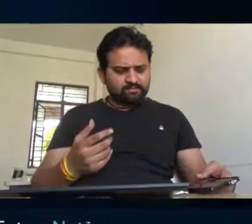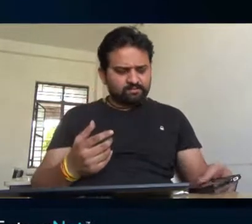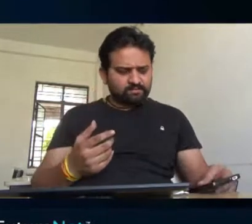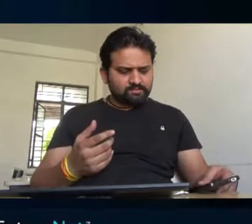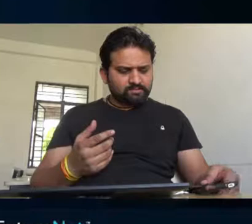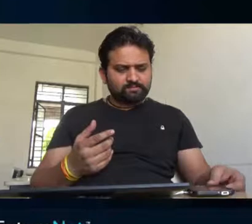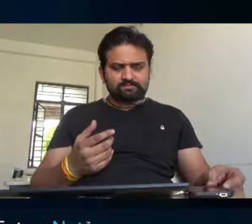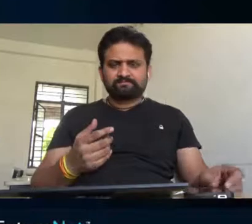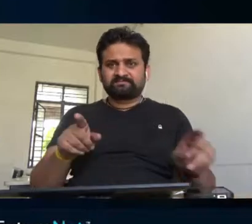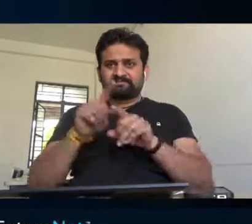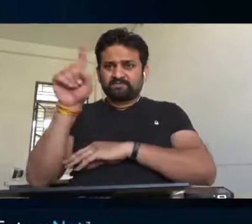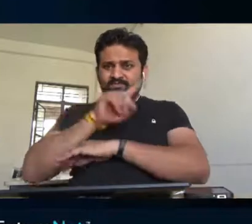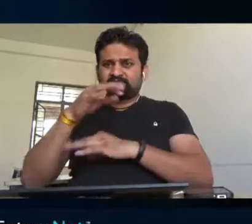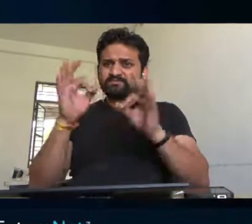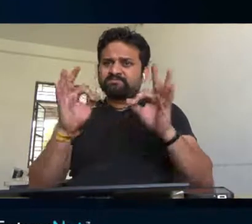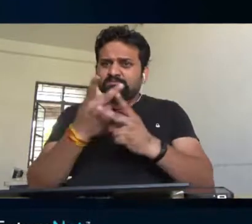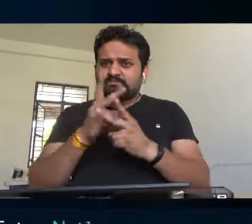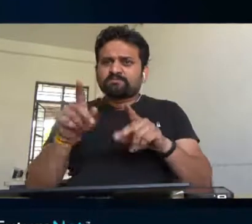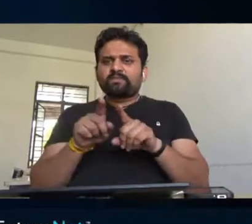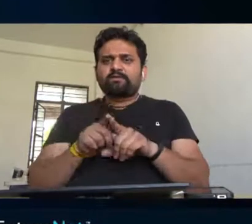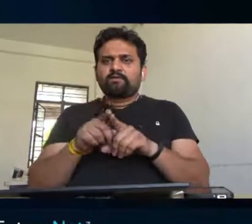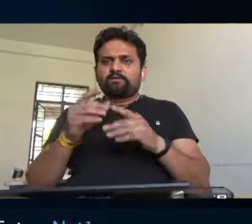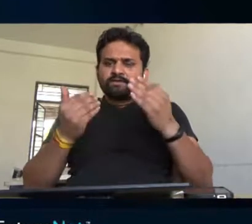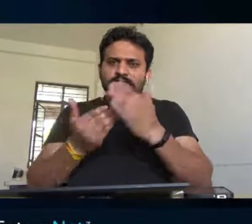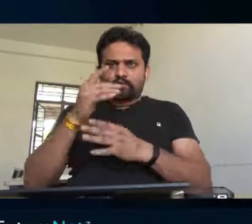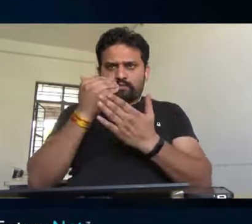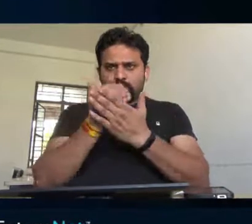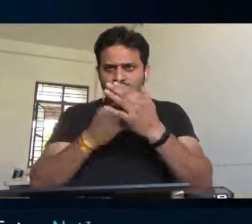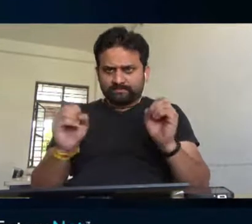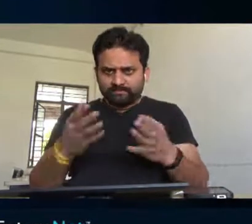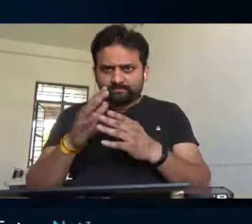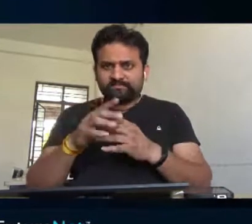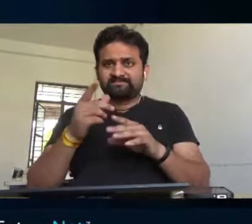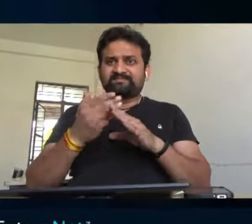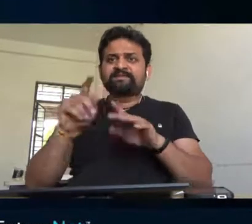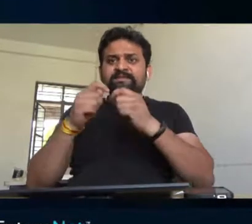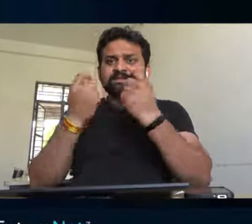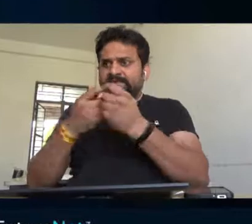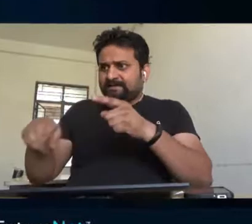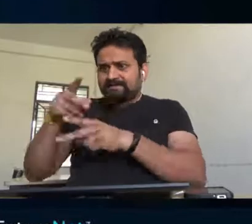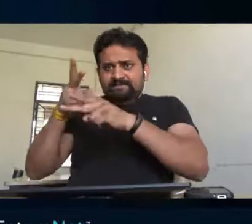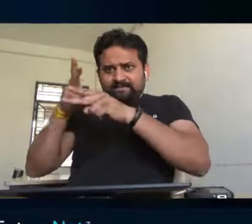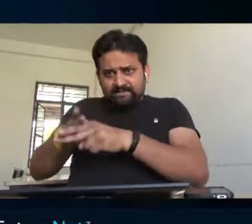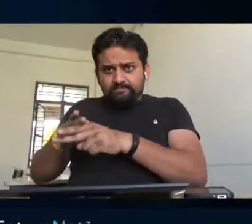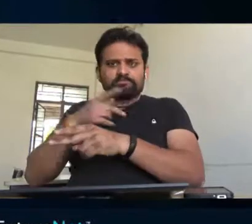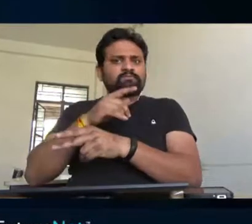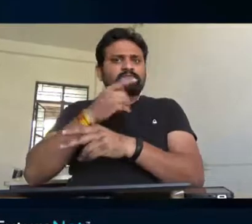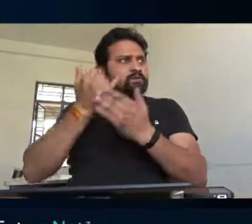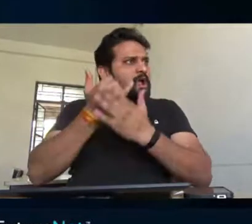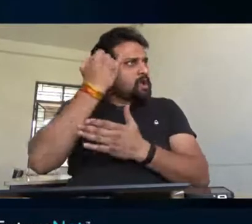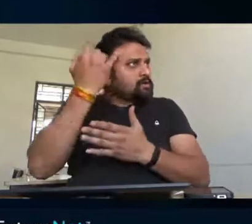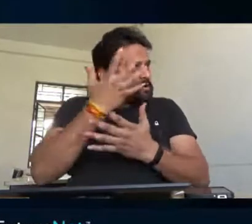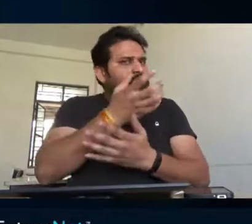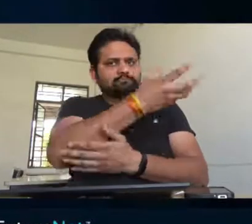plan that is so unique and so crazy. You will love it, and think about that idea that you